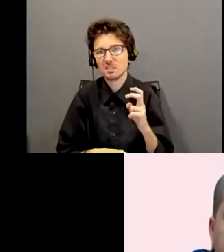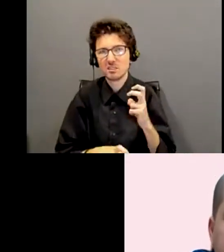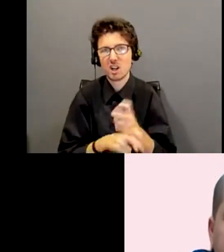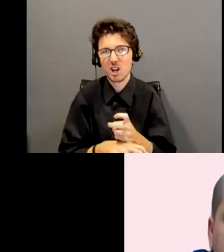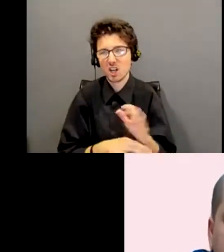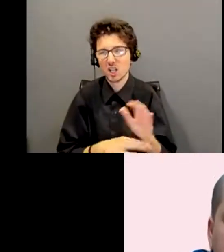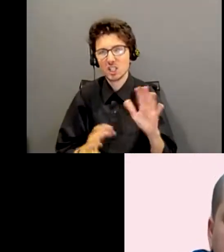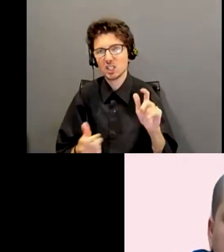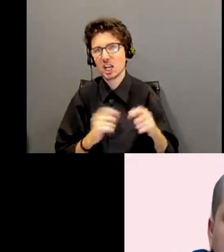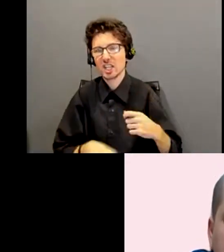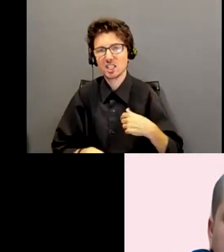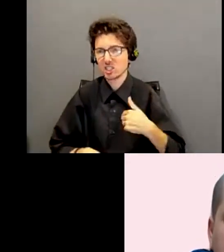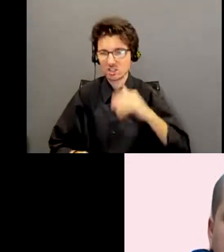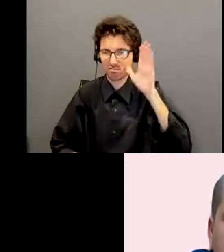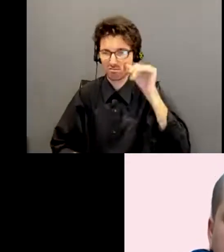them.